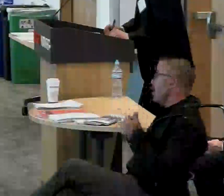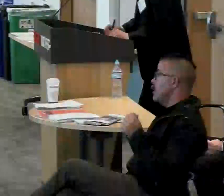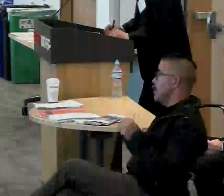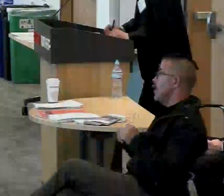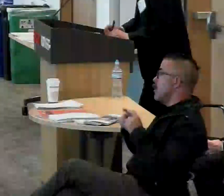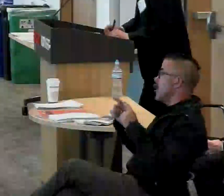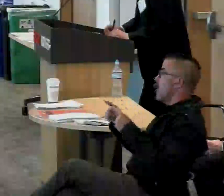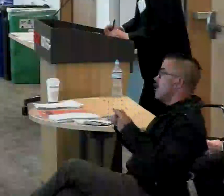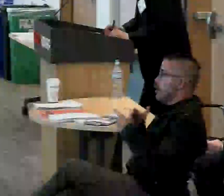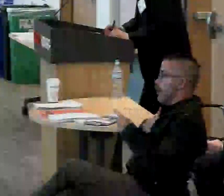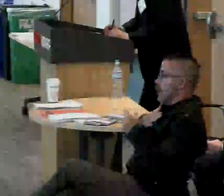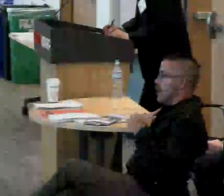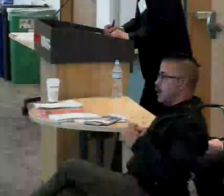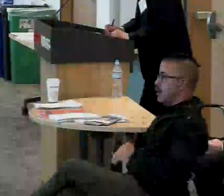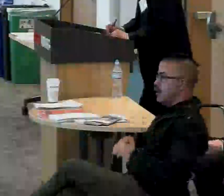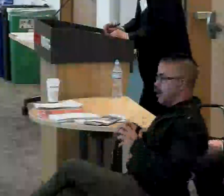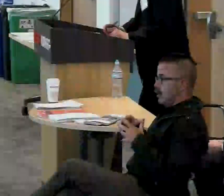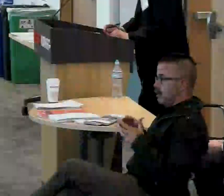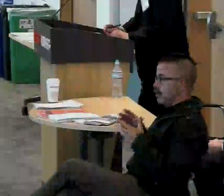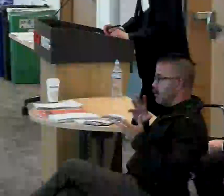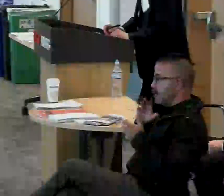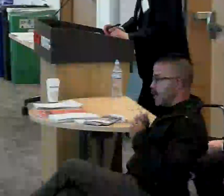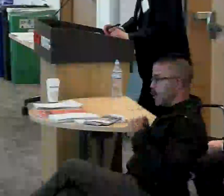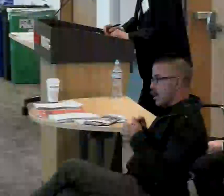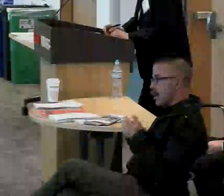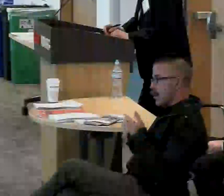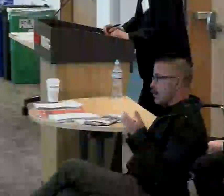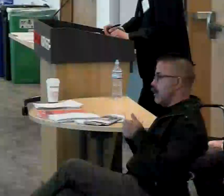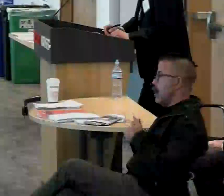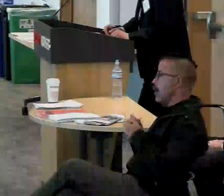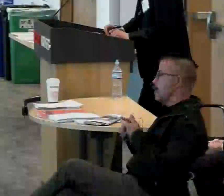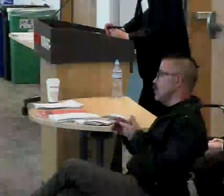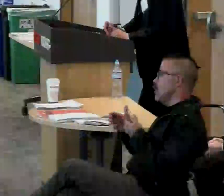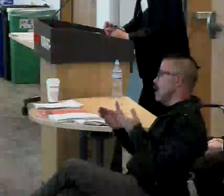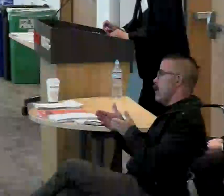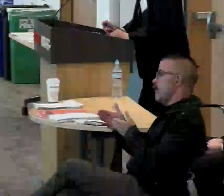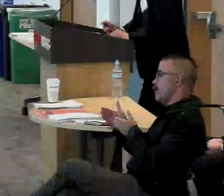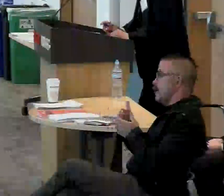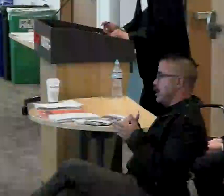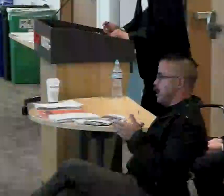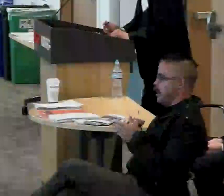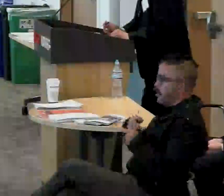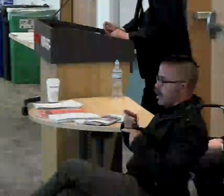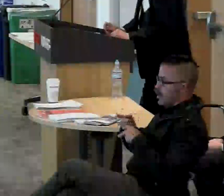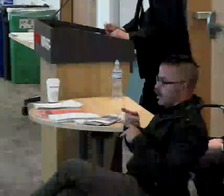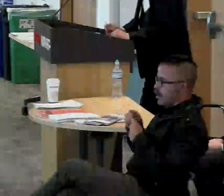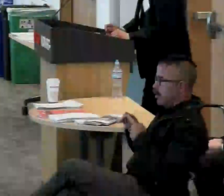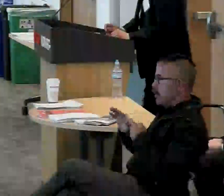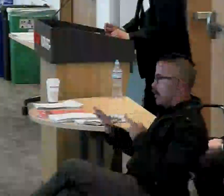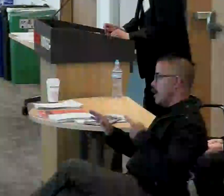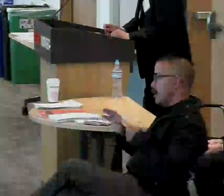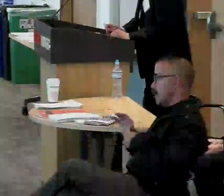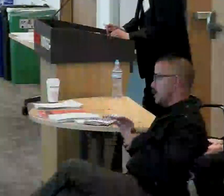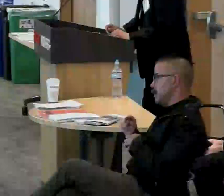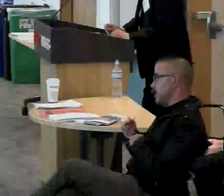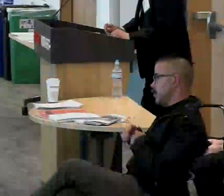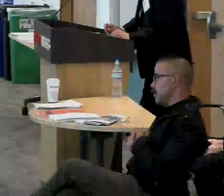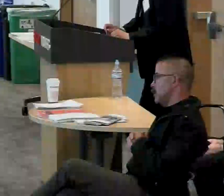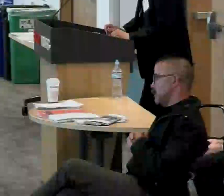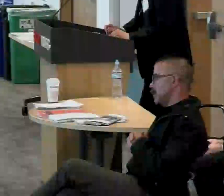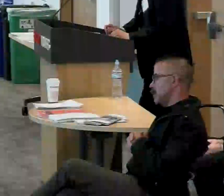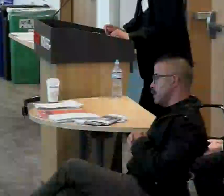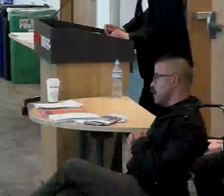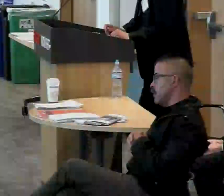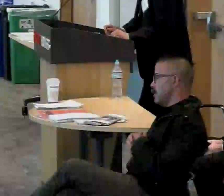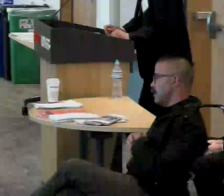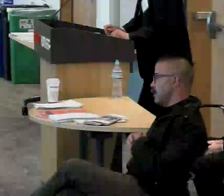customers and talk to them about offering these products to their constituents And I think community banks have a